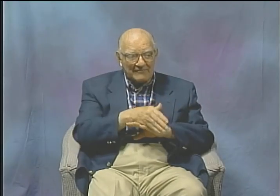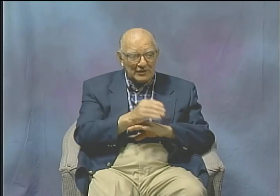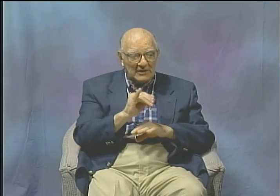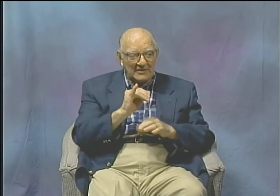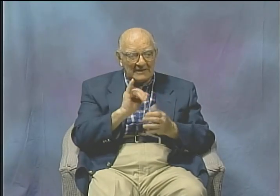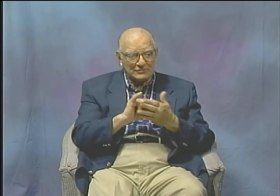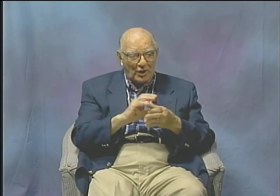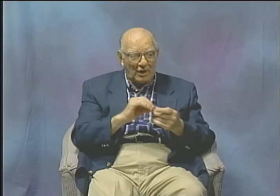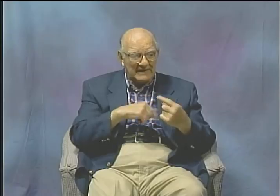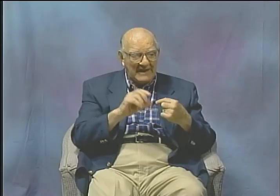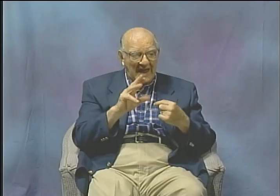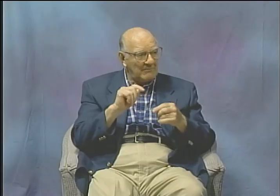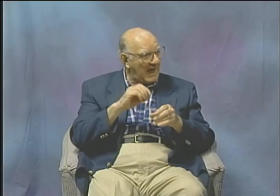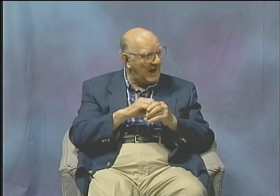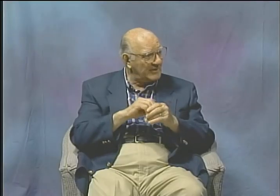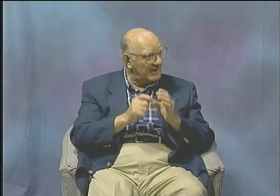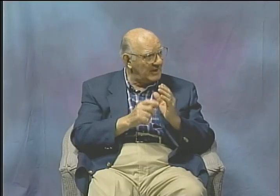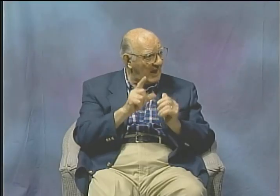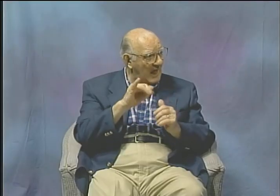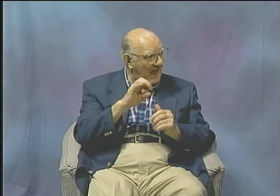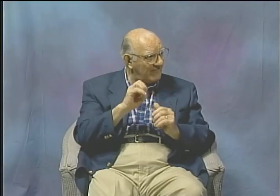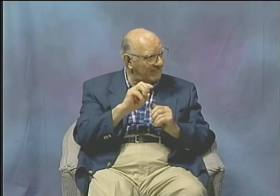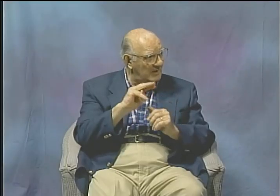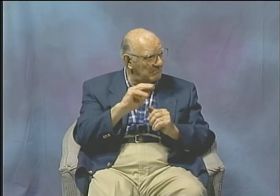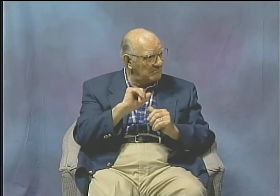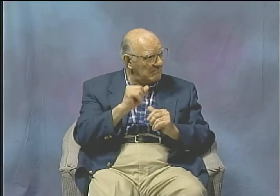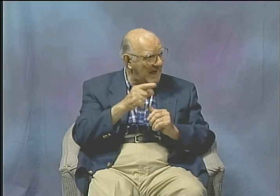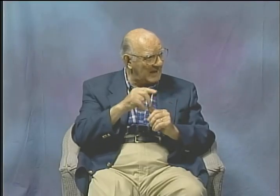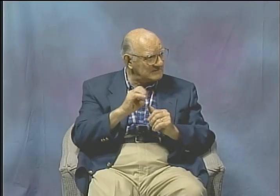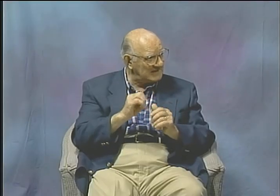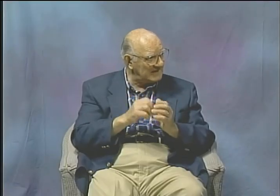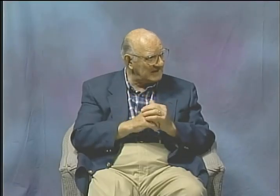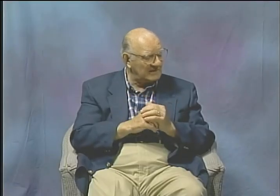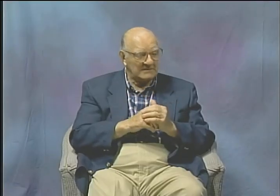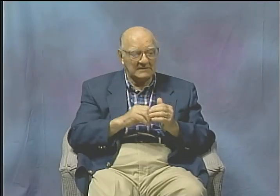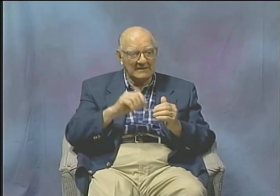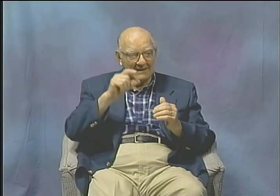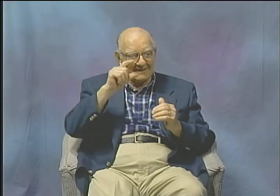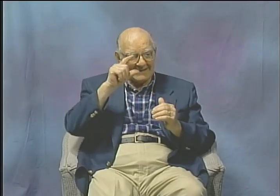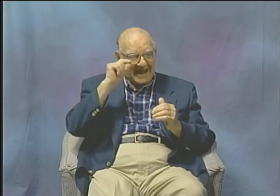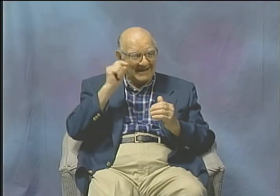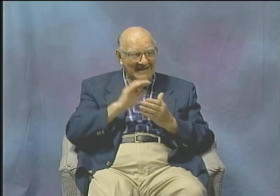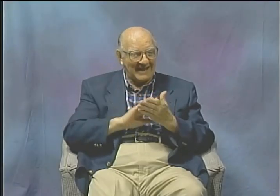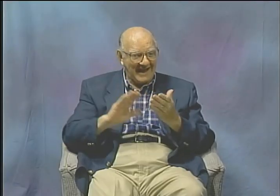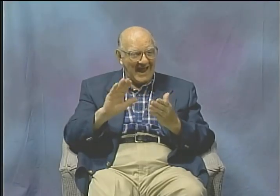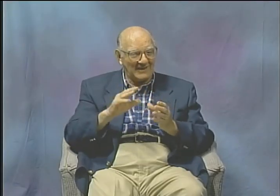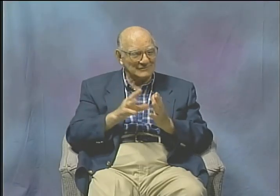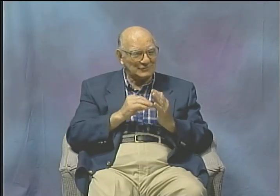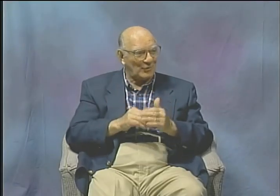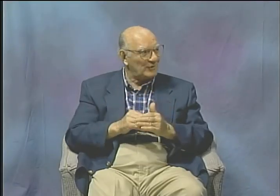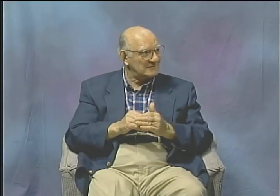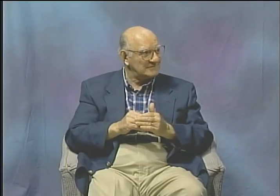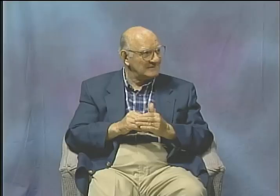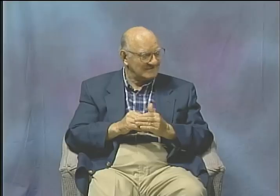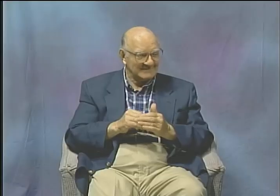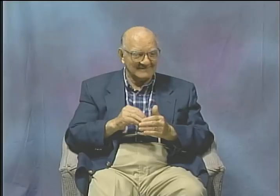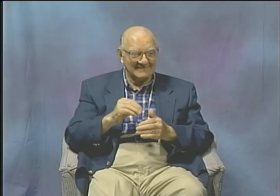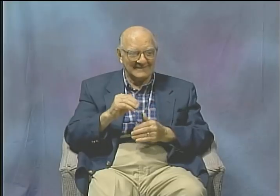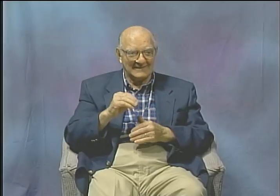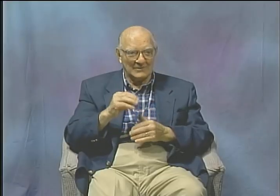after the story came out in Life magazine, Canada College students